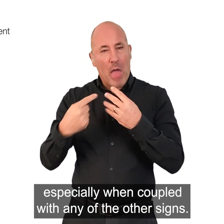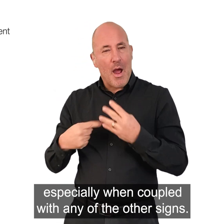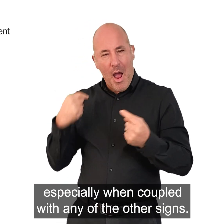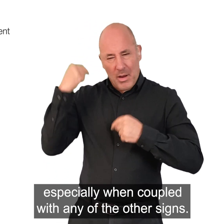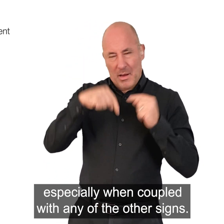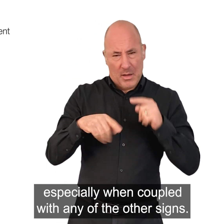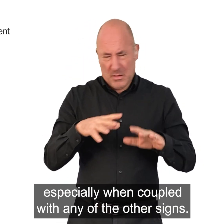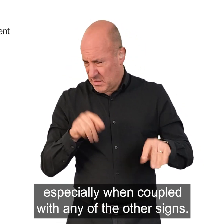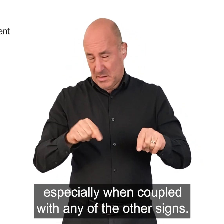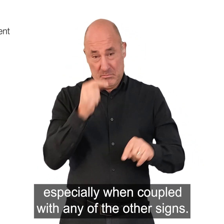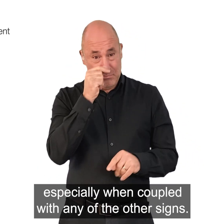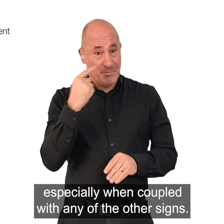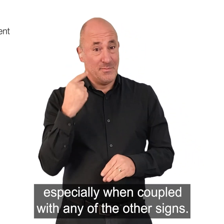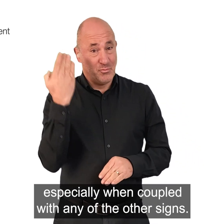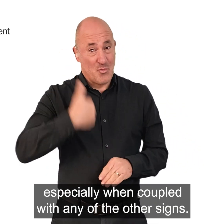when coupled with any of the other signs.